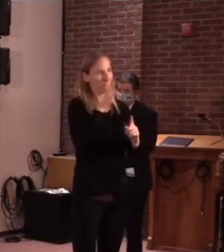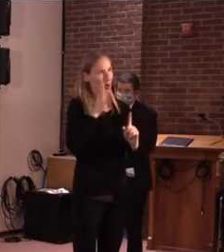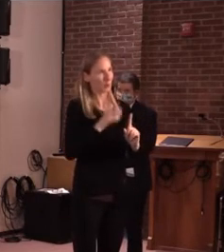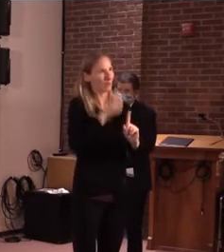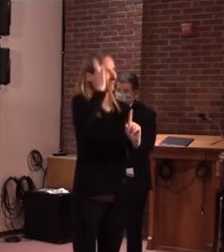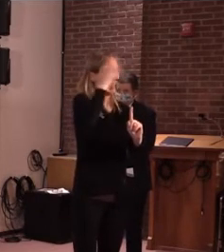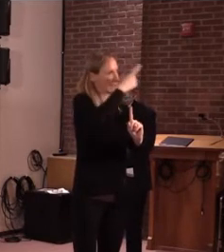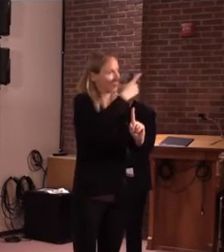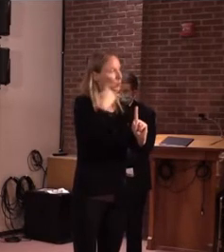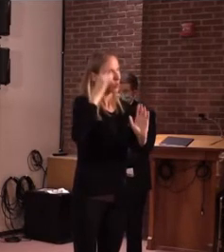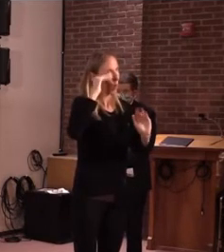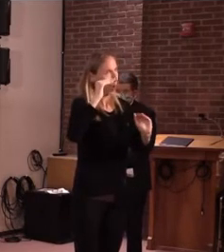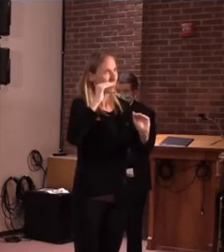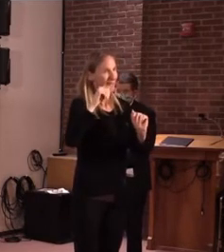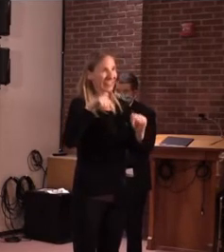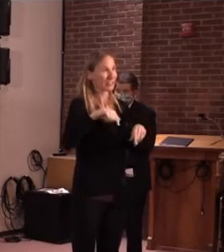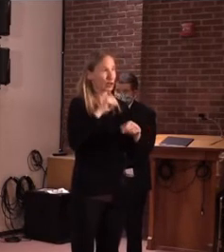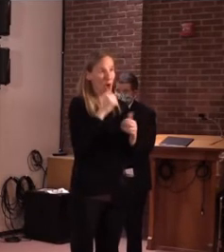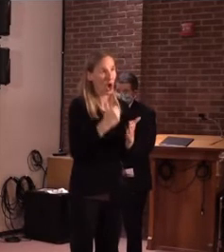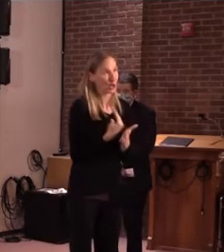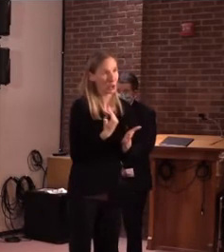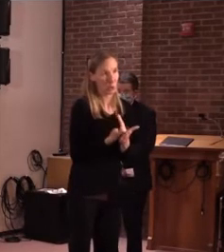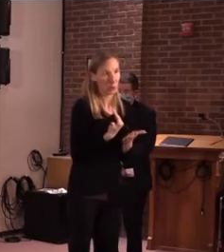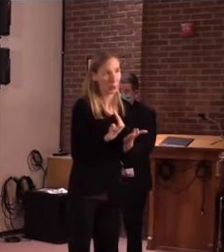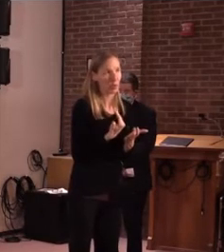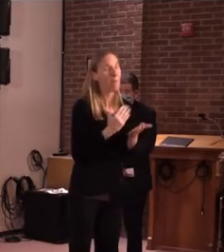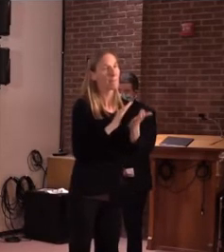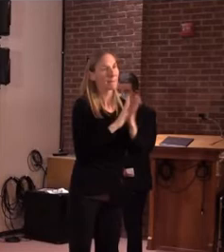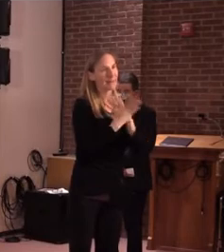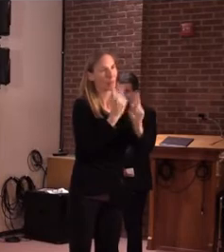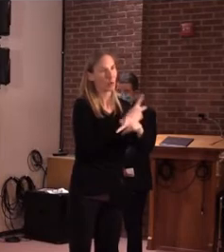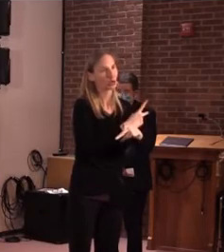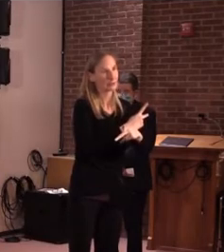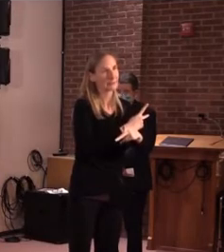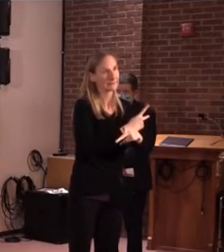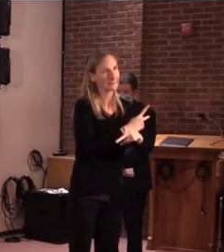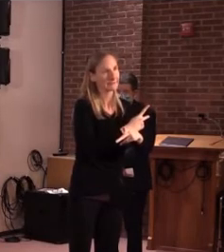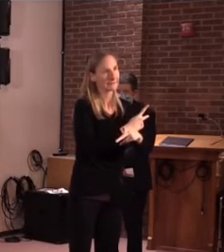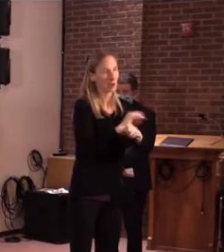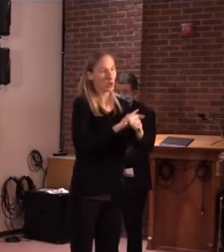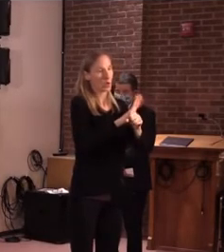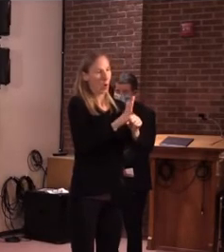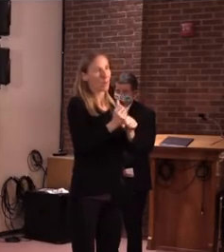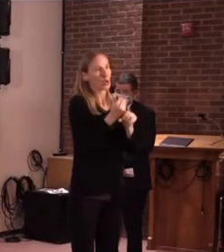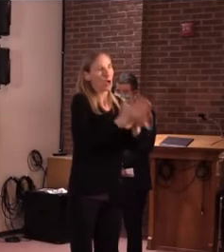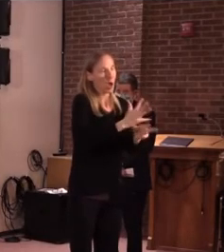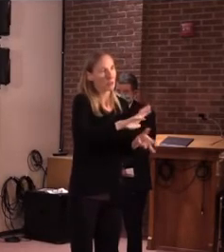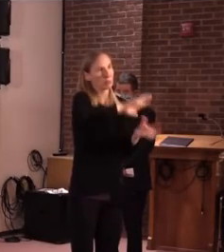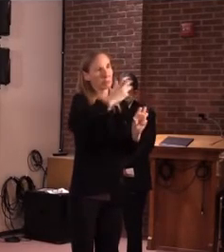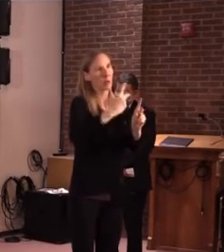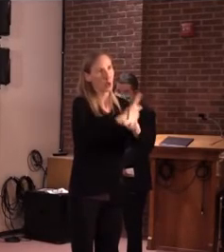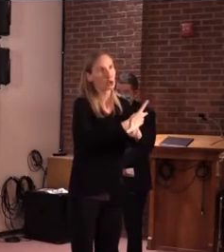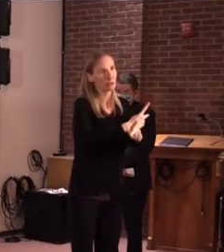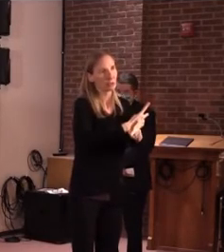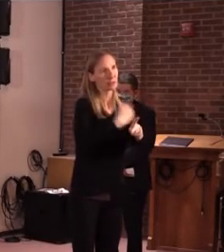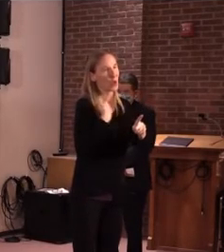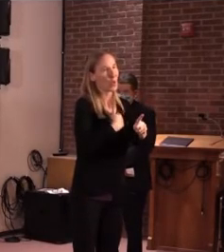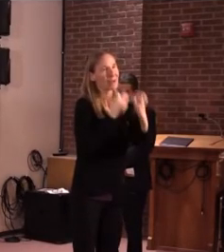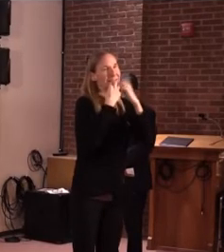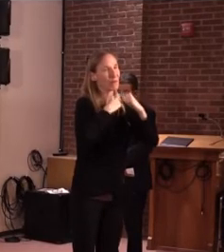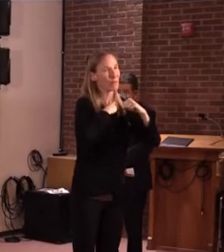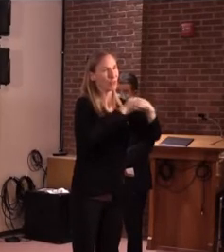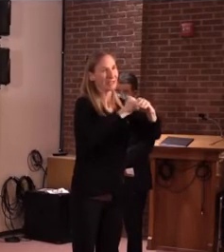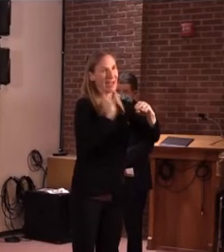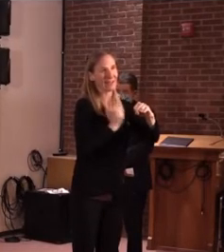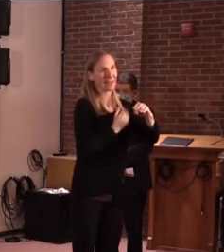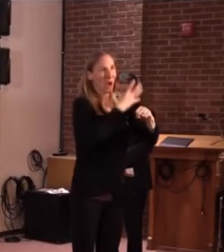noted, this isn't new. It's just become more severe. So what we're trying to do is make sure that we protect the